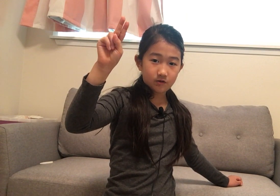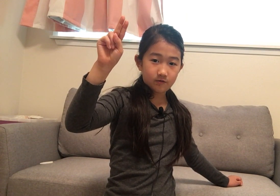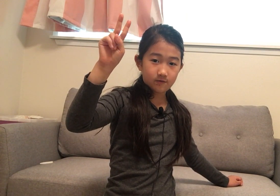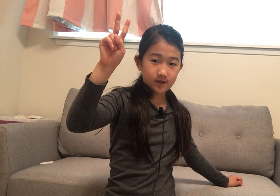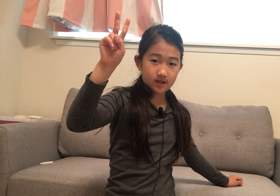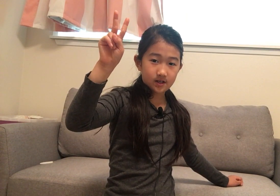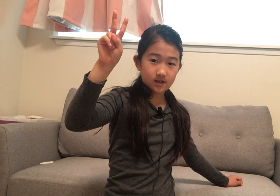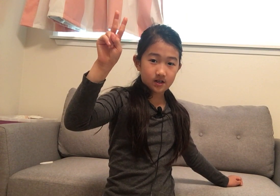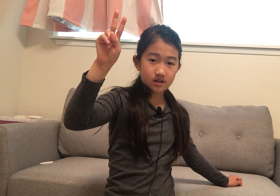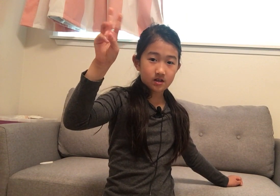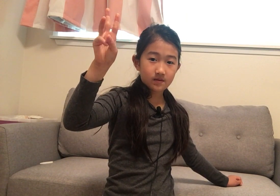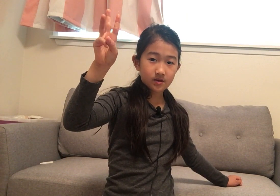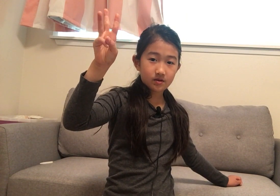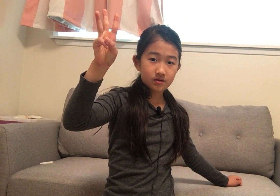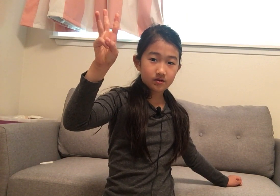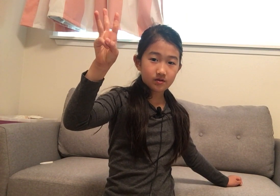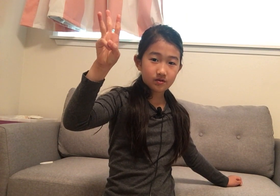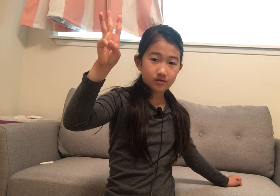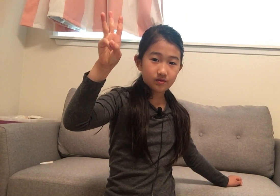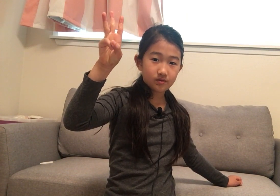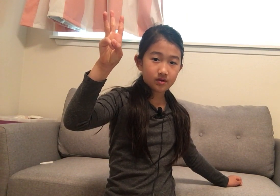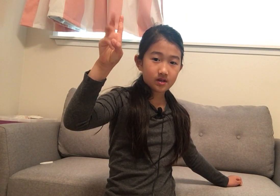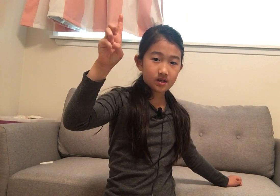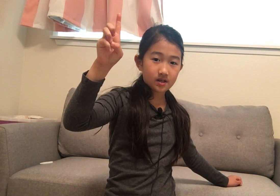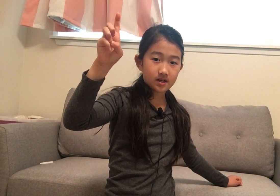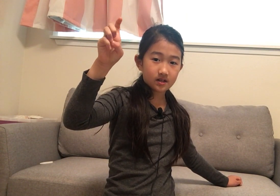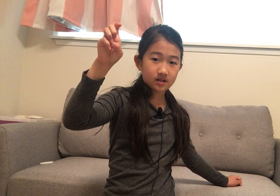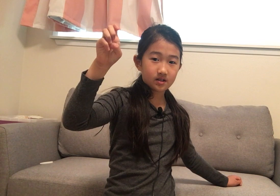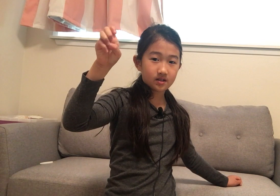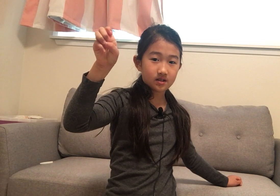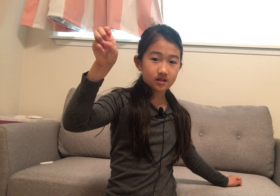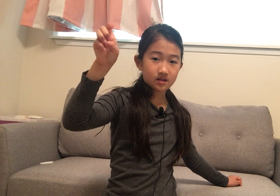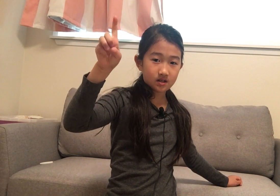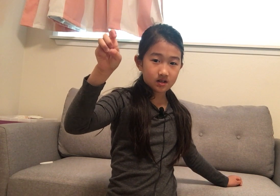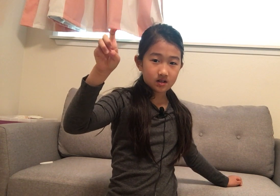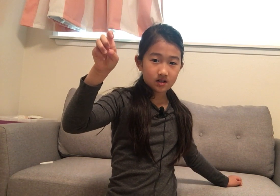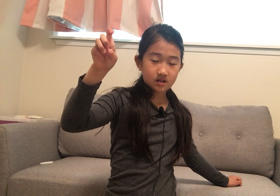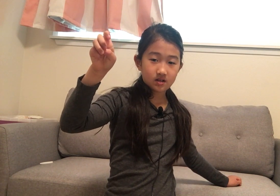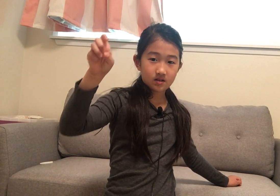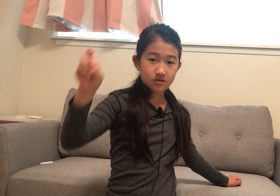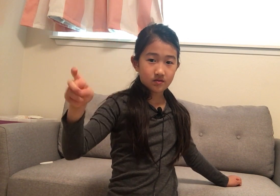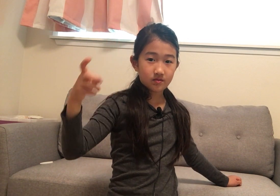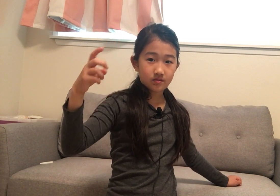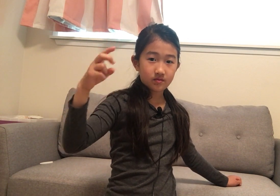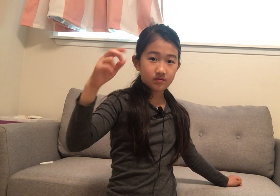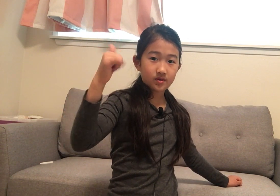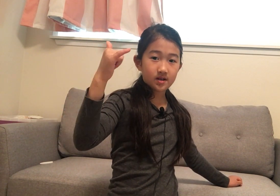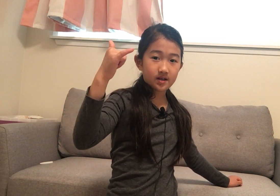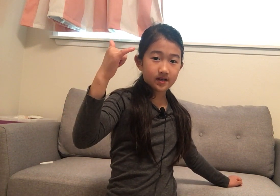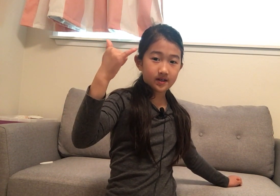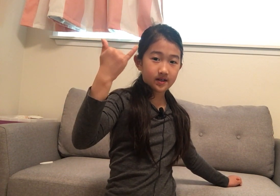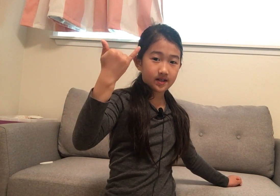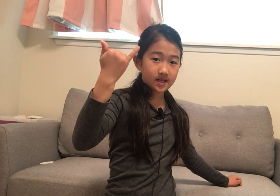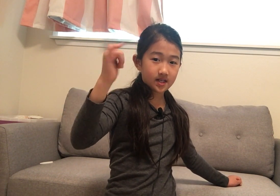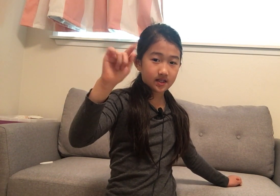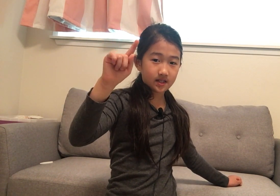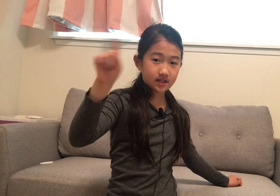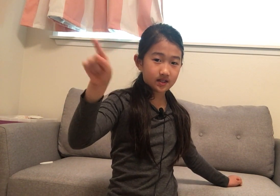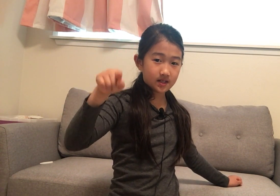v w x y and z